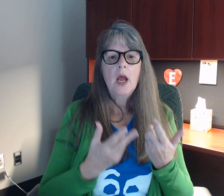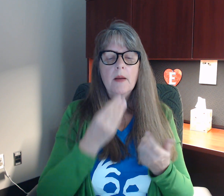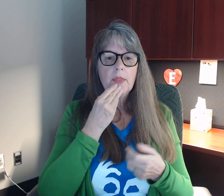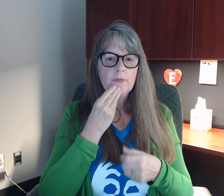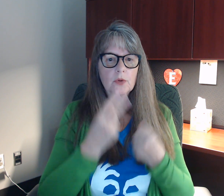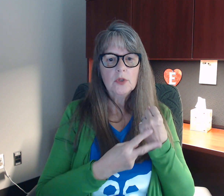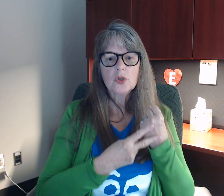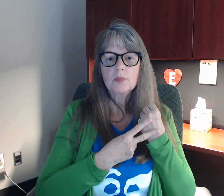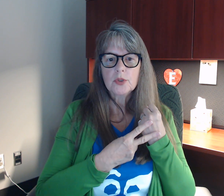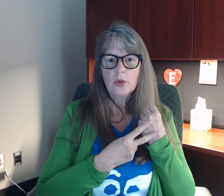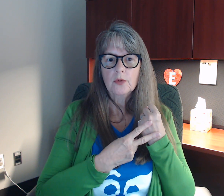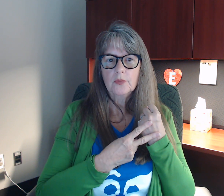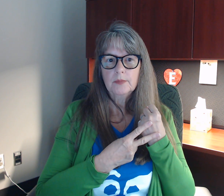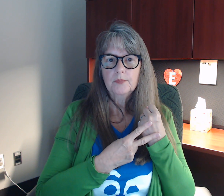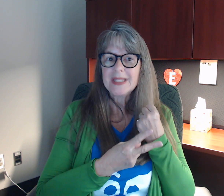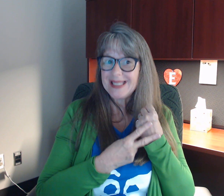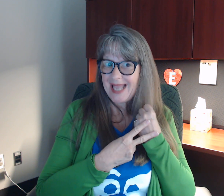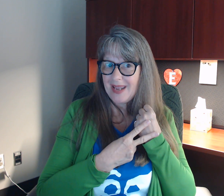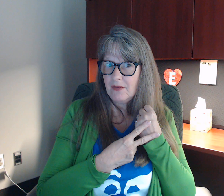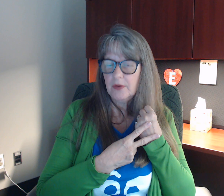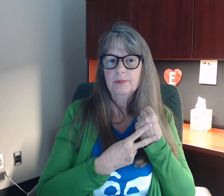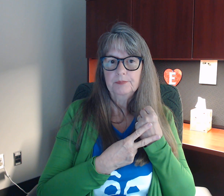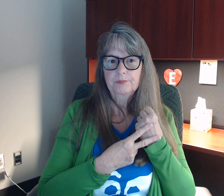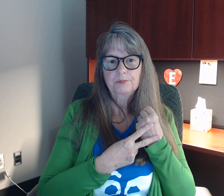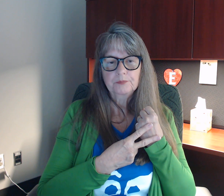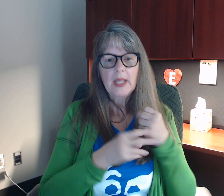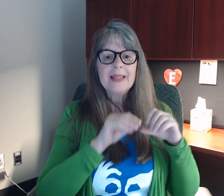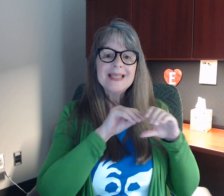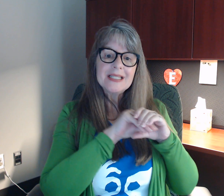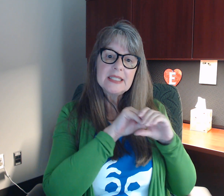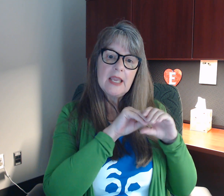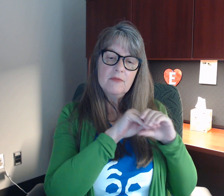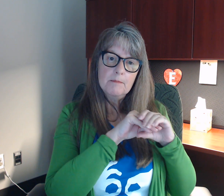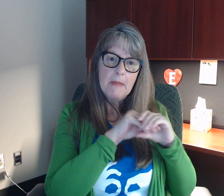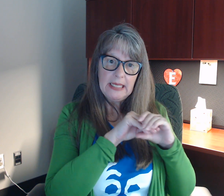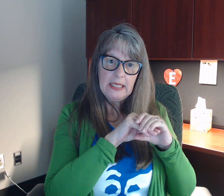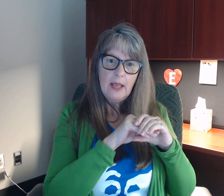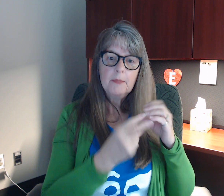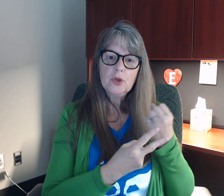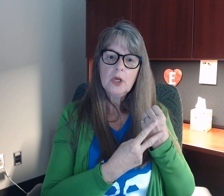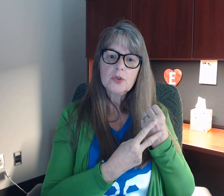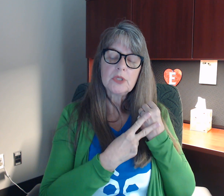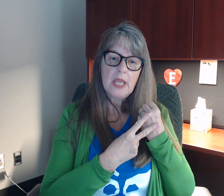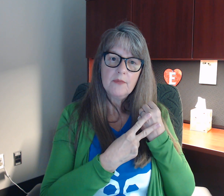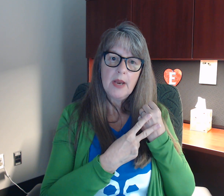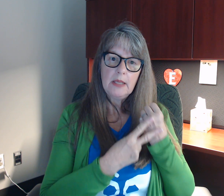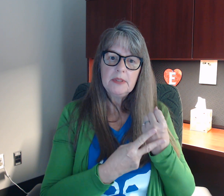the food. This is to preserve, save. This is to save money, but you can also save money. But this is